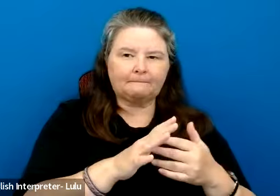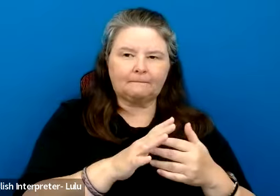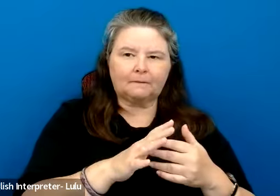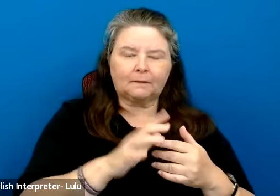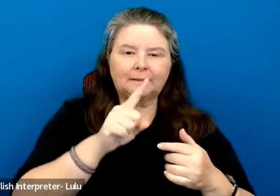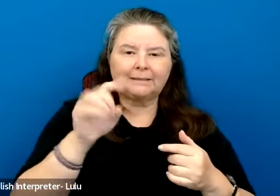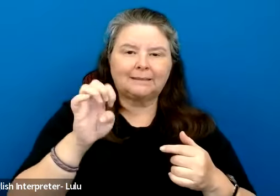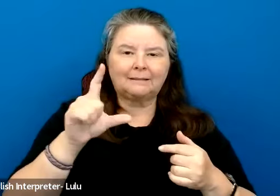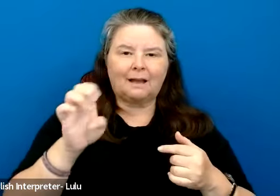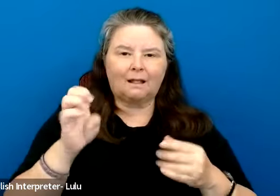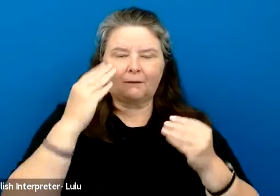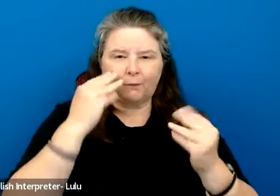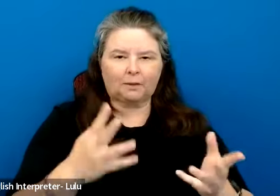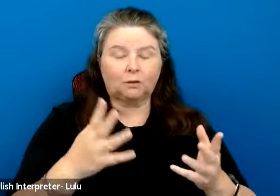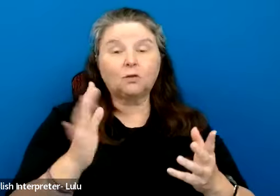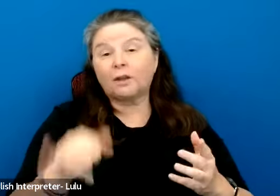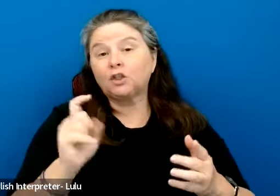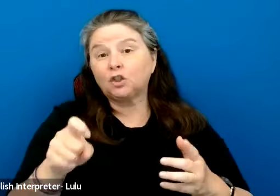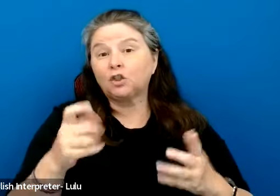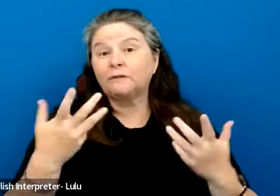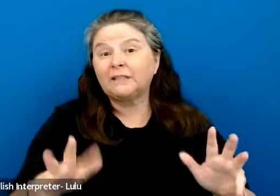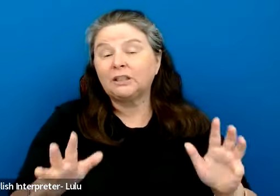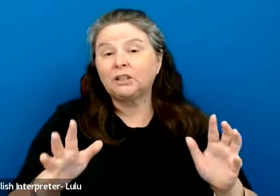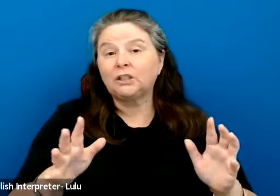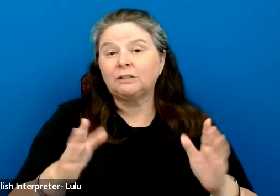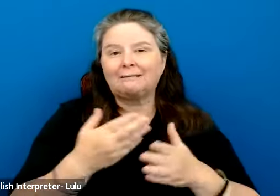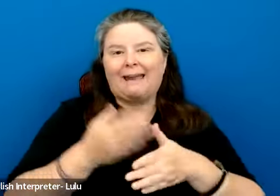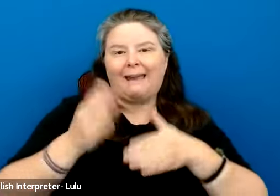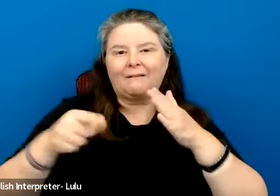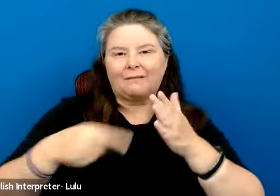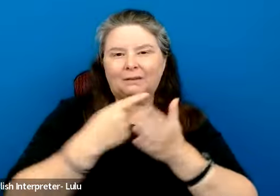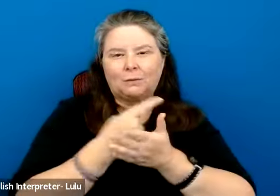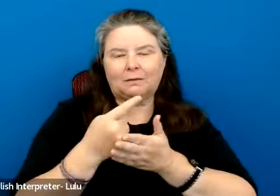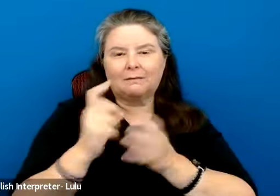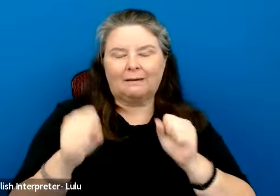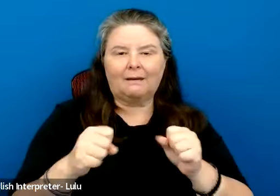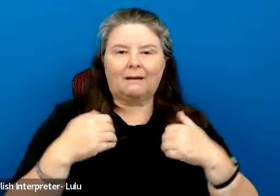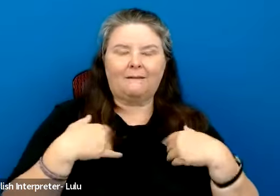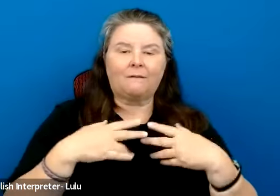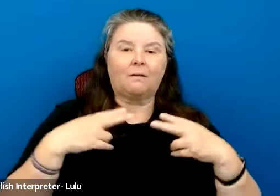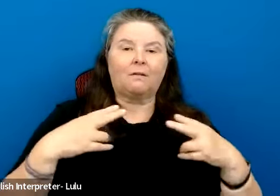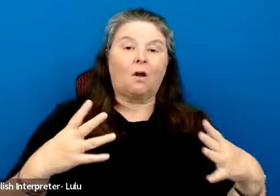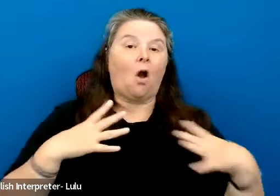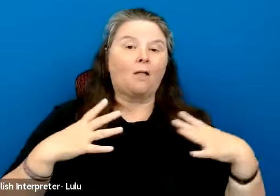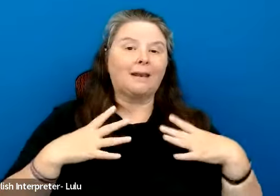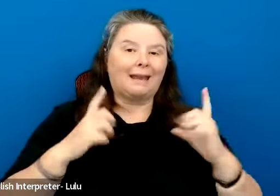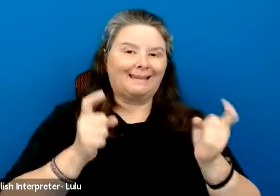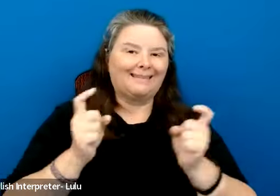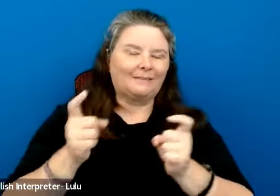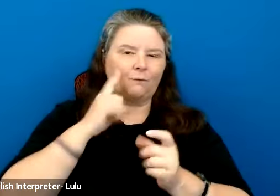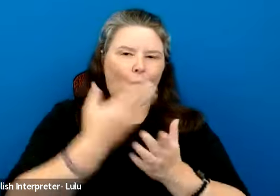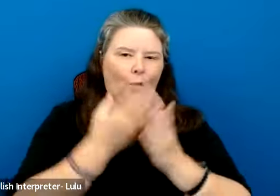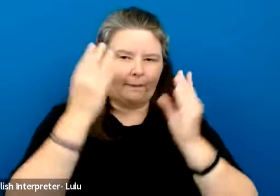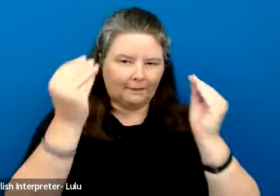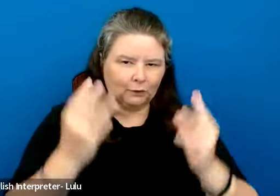Zill information. So that should be coming out the end of this week so that they can get the holiday gifts going for all the